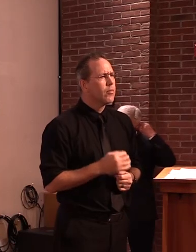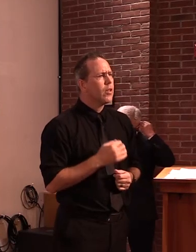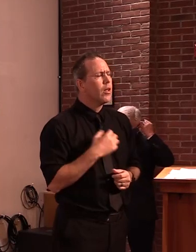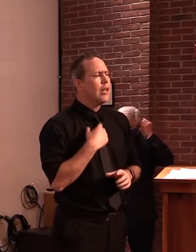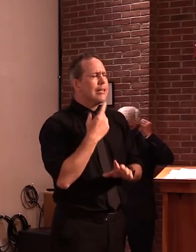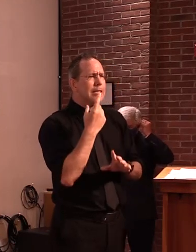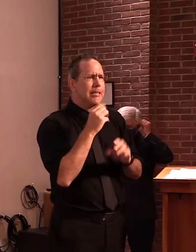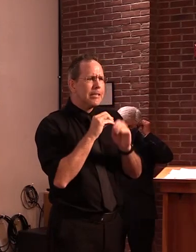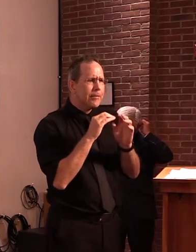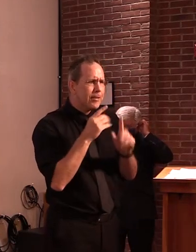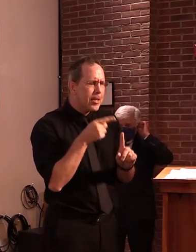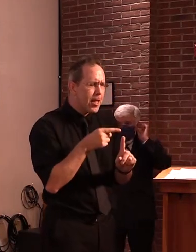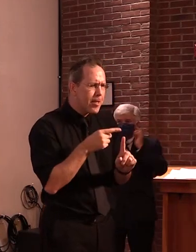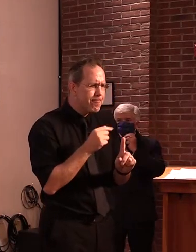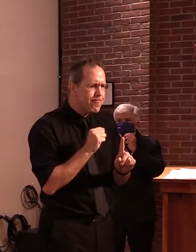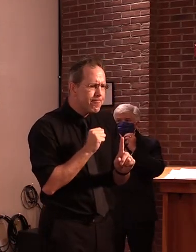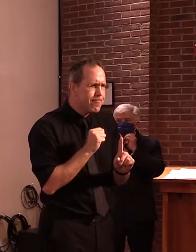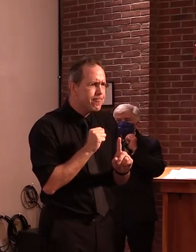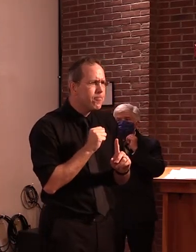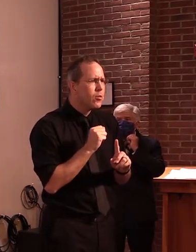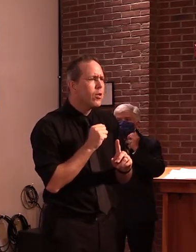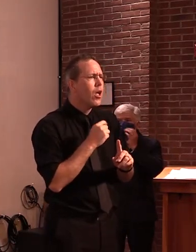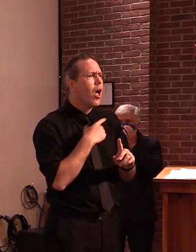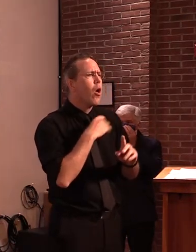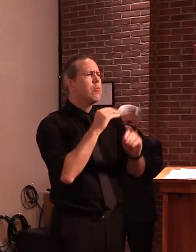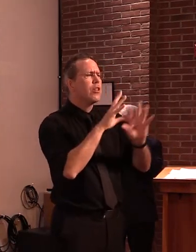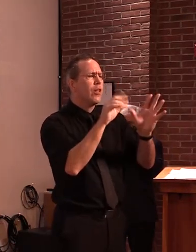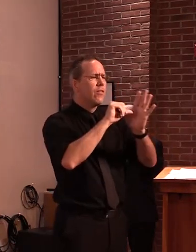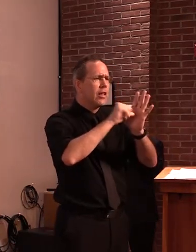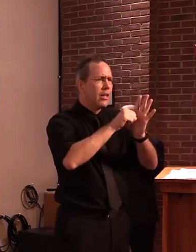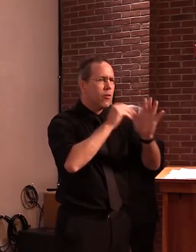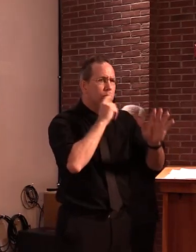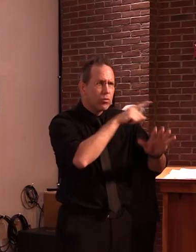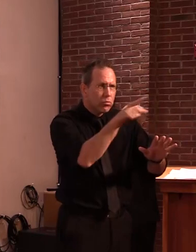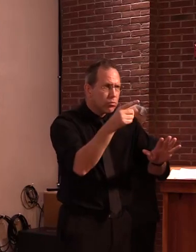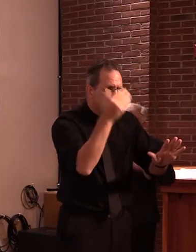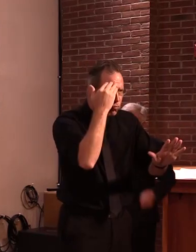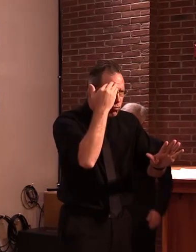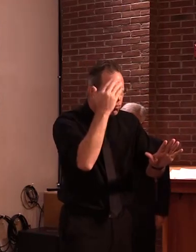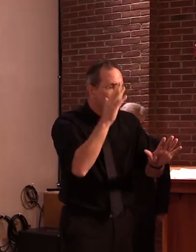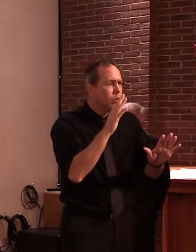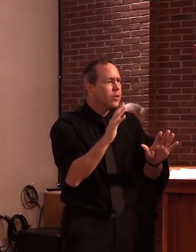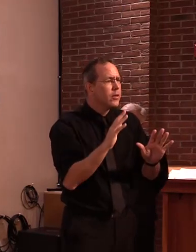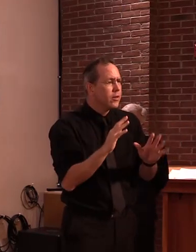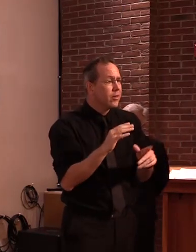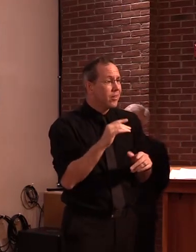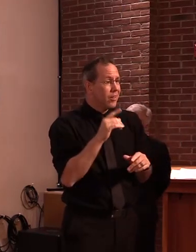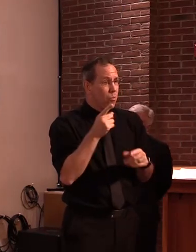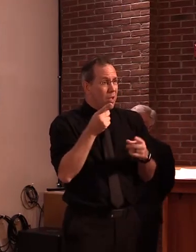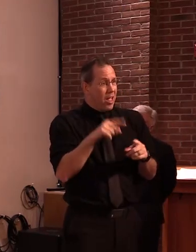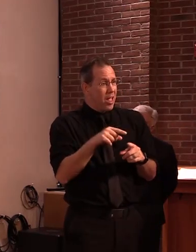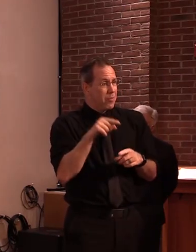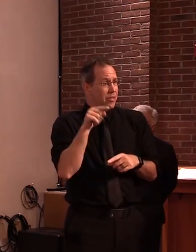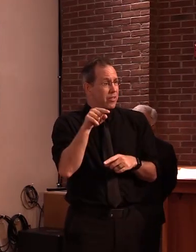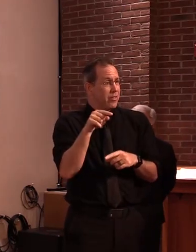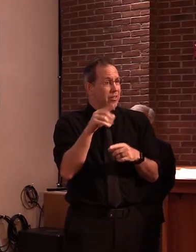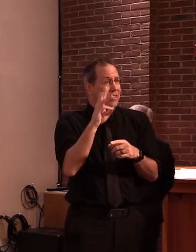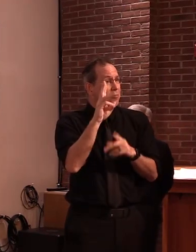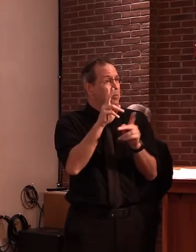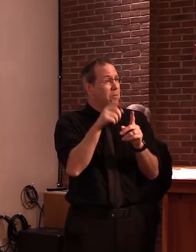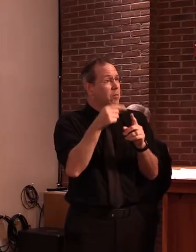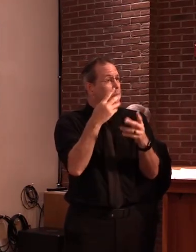about the prisoners, but that this event that we've documented for you today is a failure of a